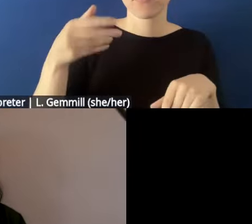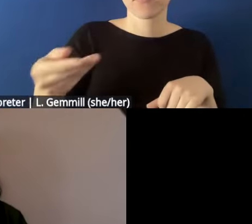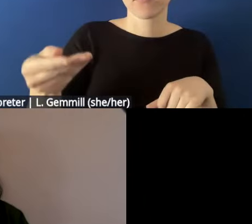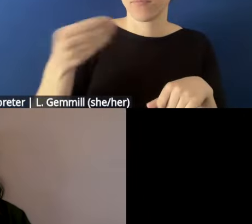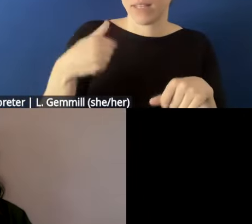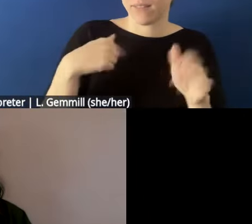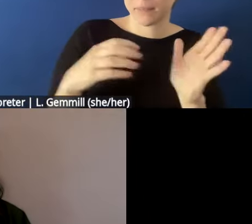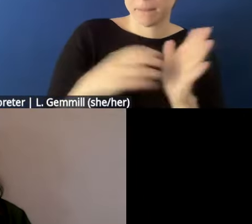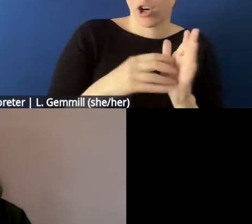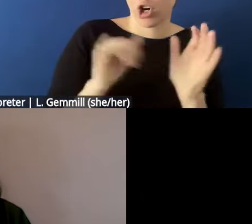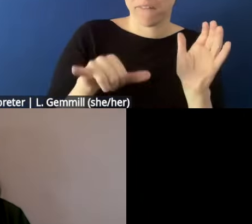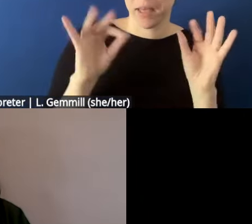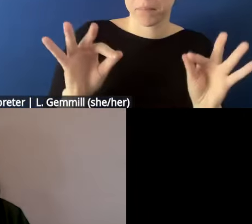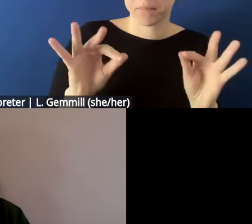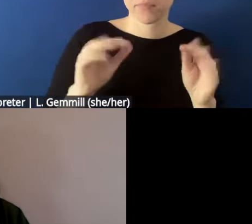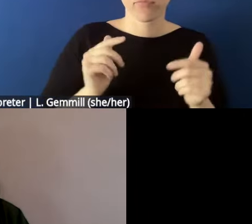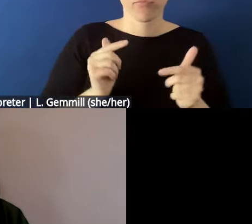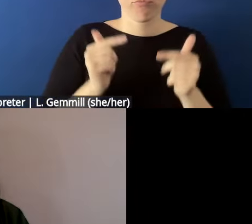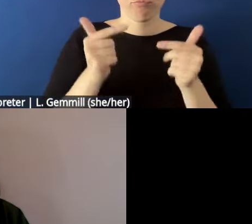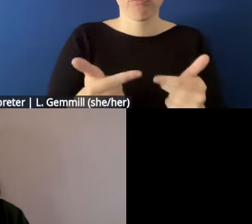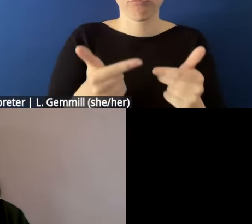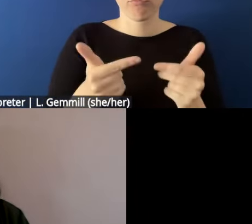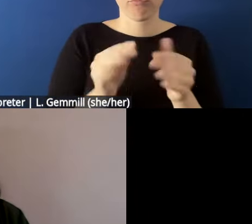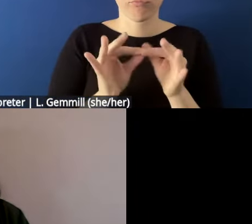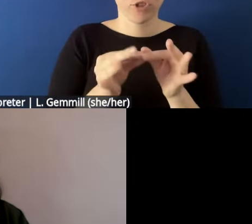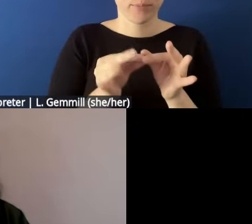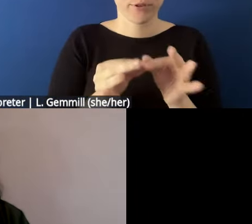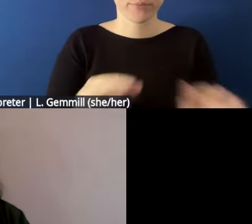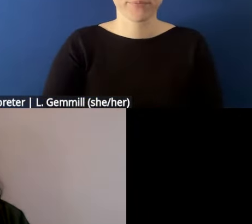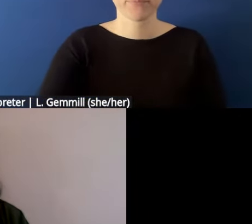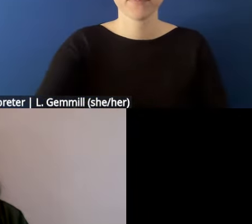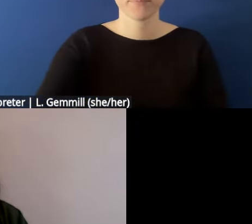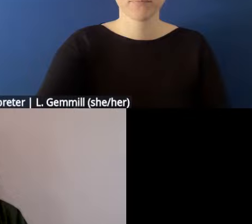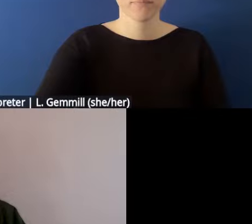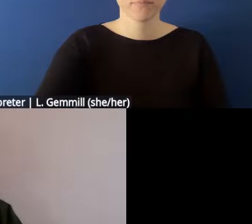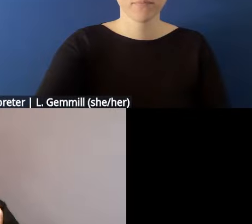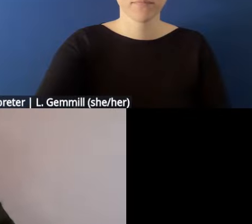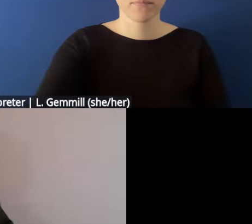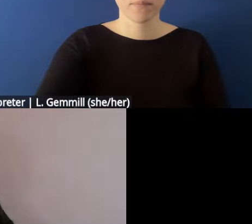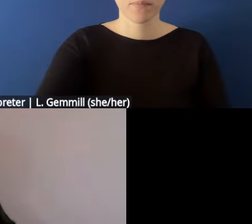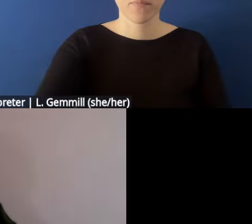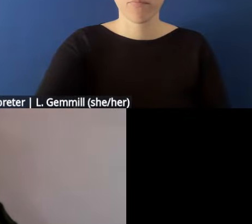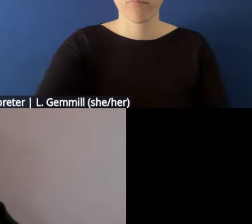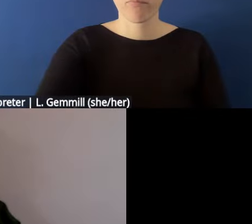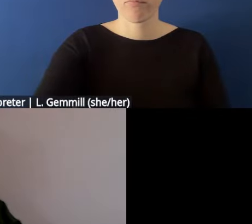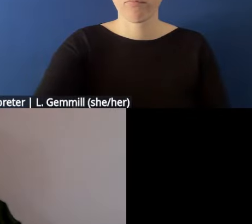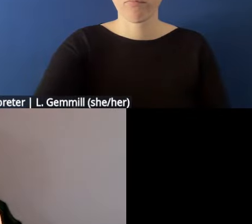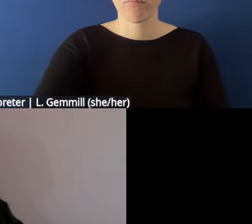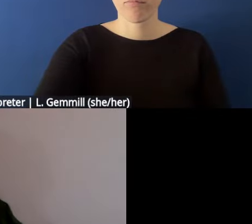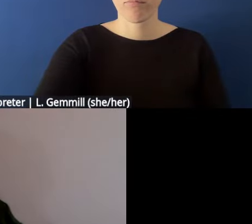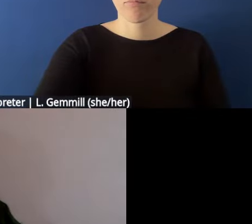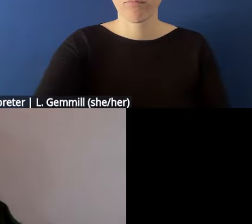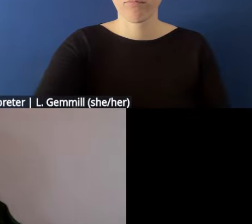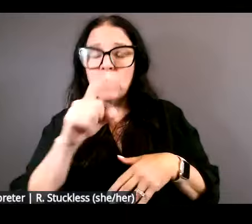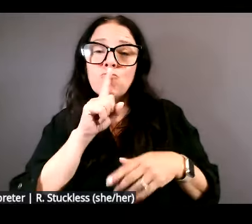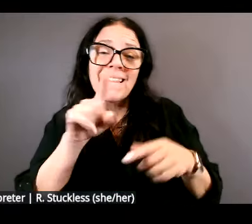think that this is also an issue we've struggled with for a while. We try our best to